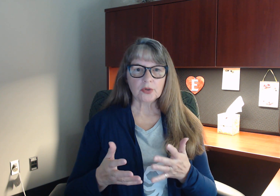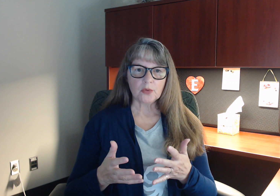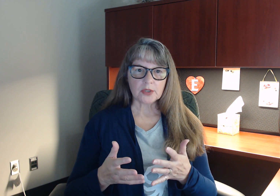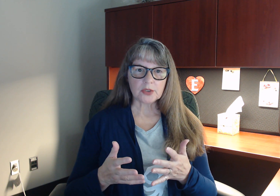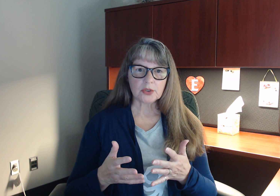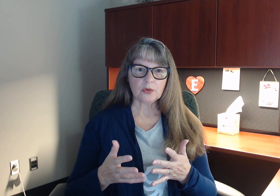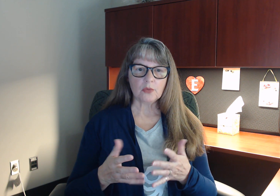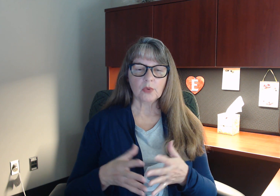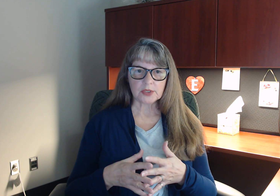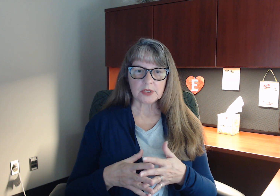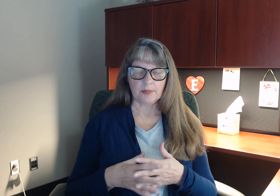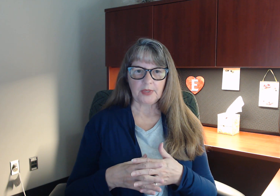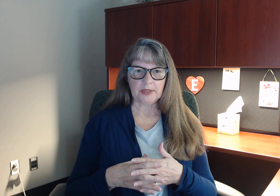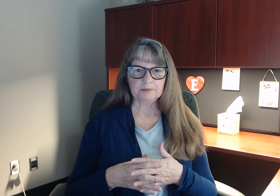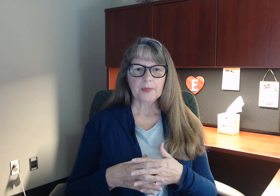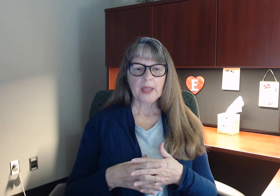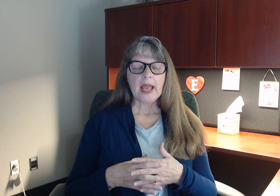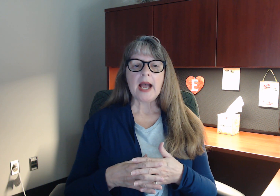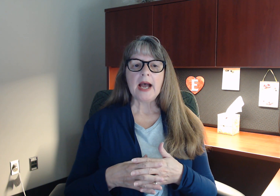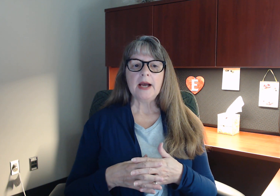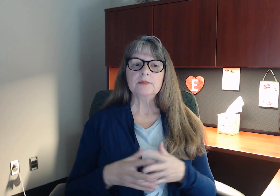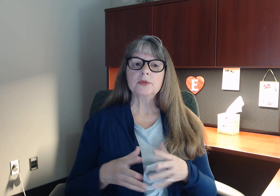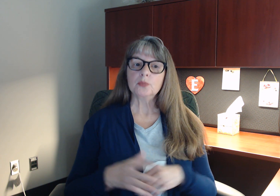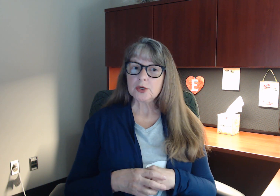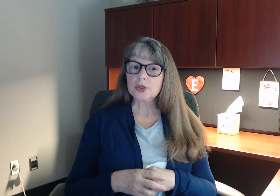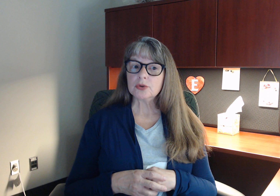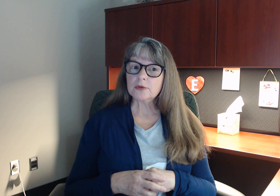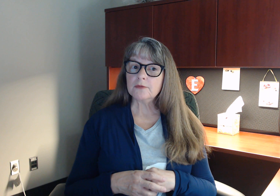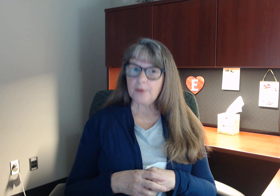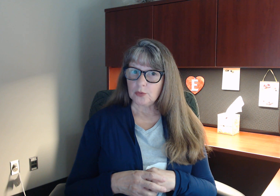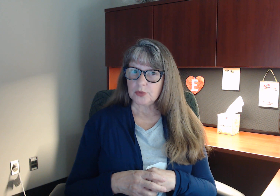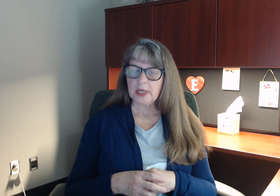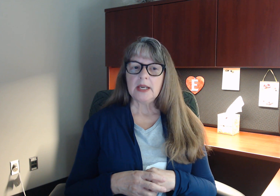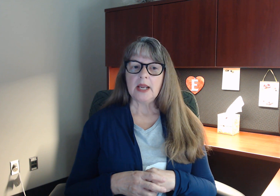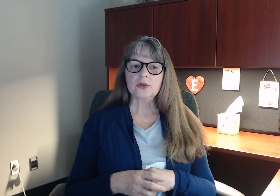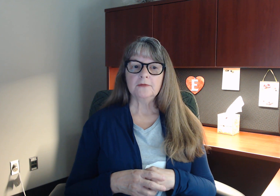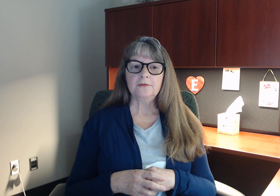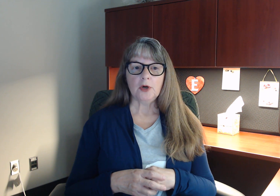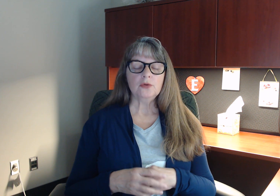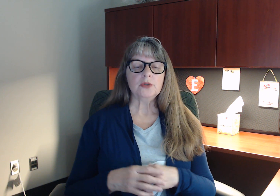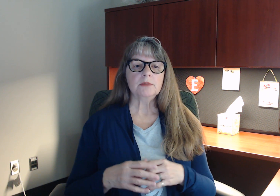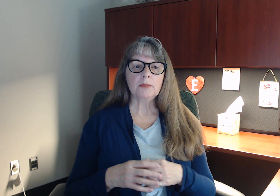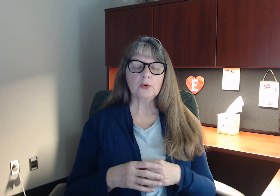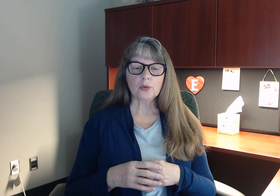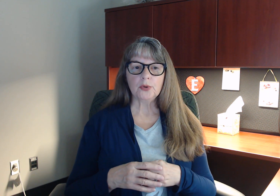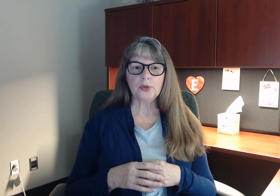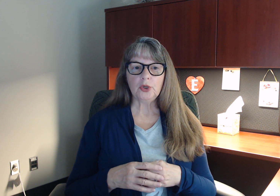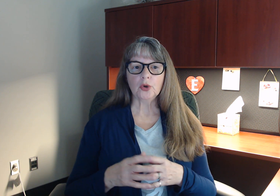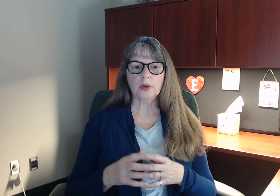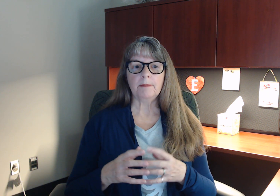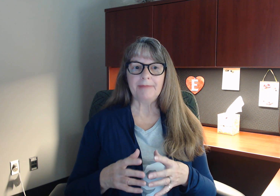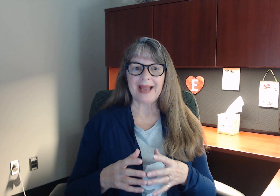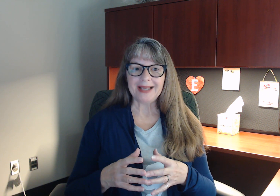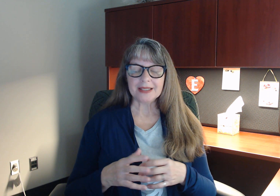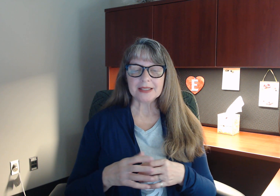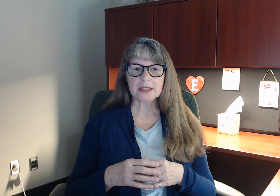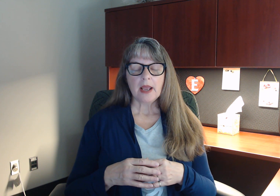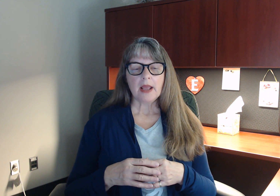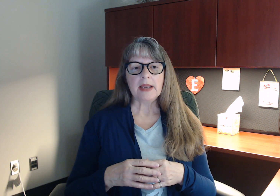want to word something. To register to vote. Now, to vote, remember you're putting your ballot. Now,